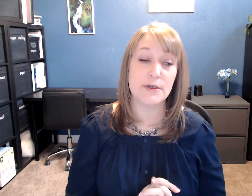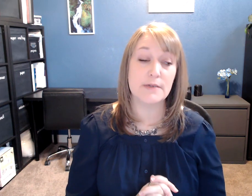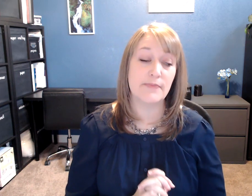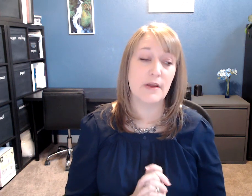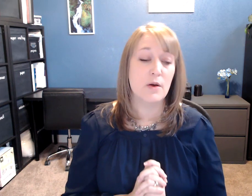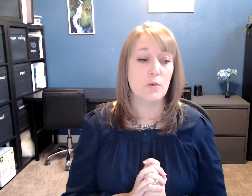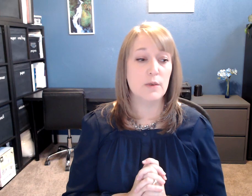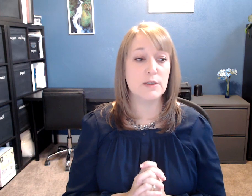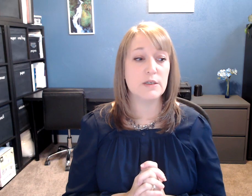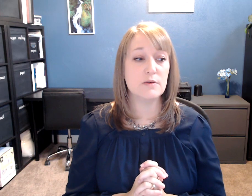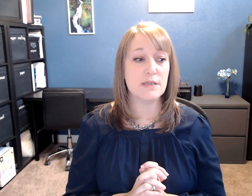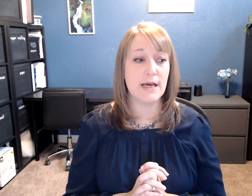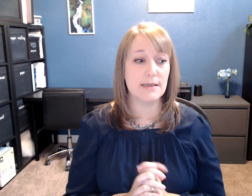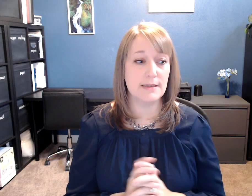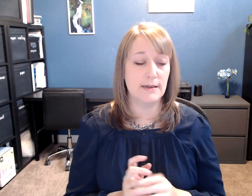interpreter, will use that